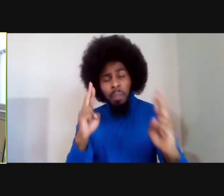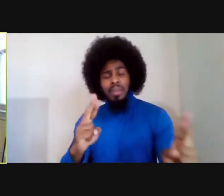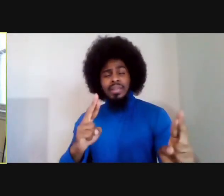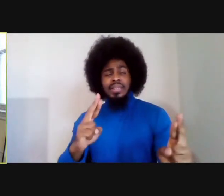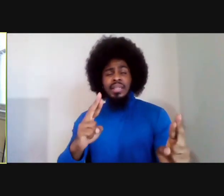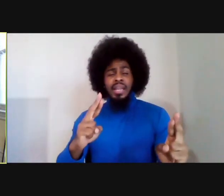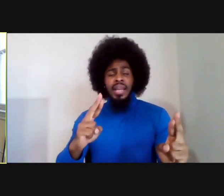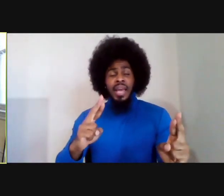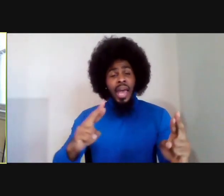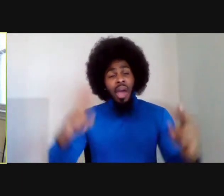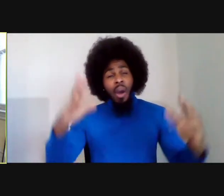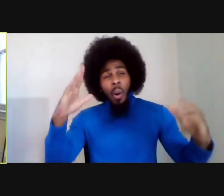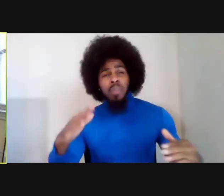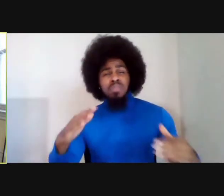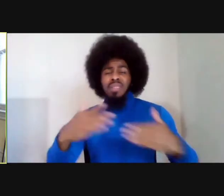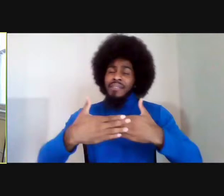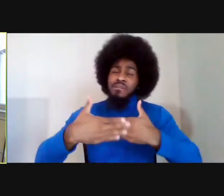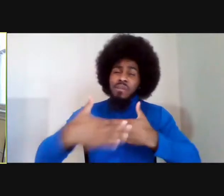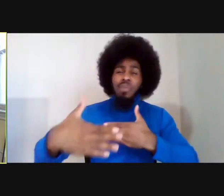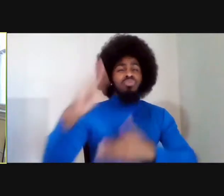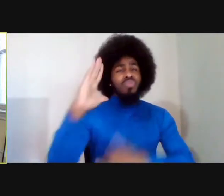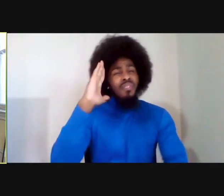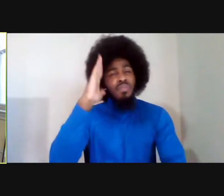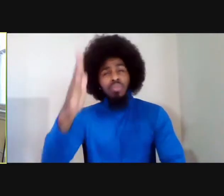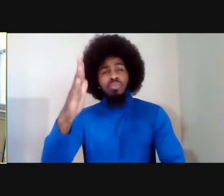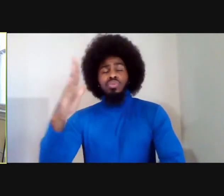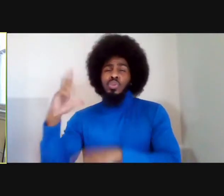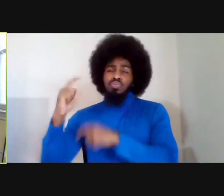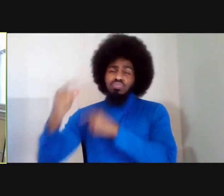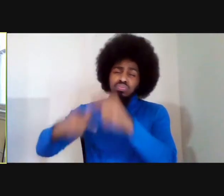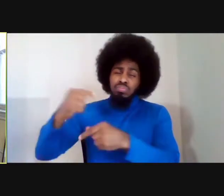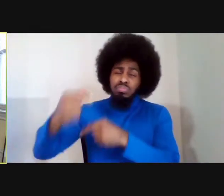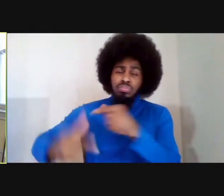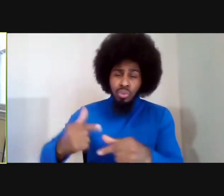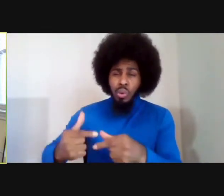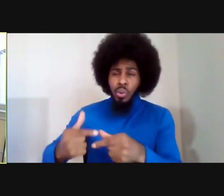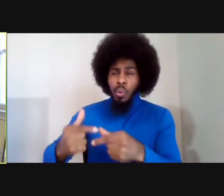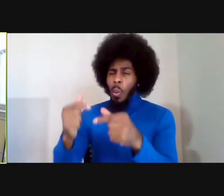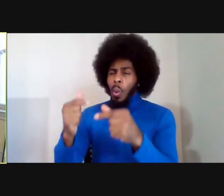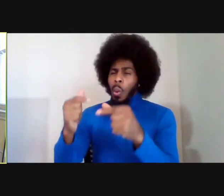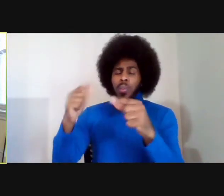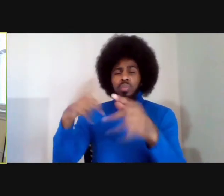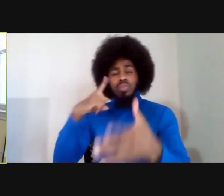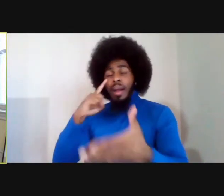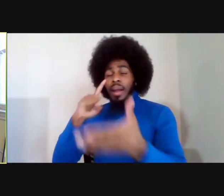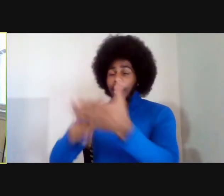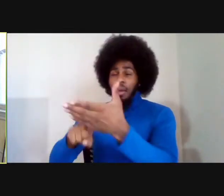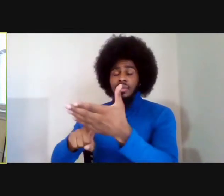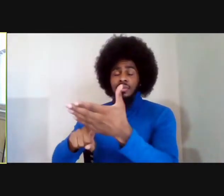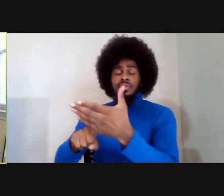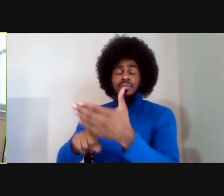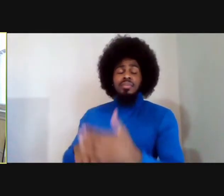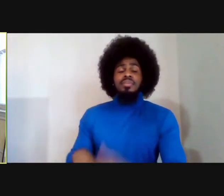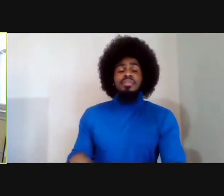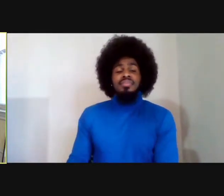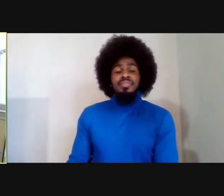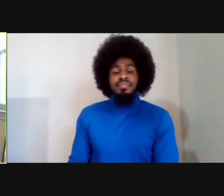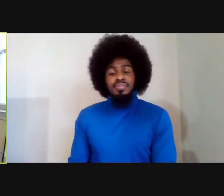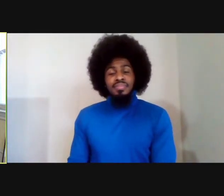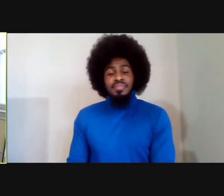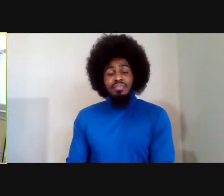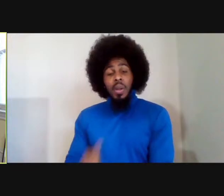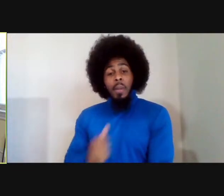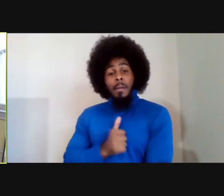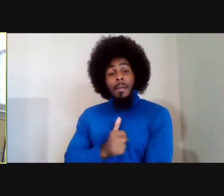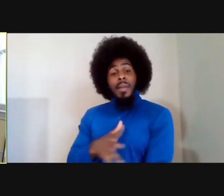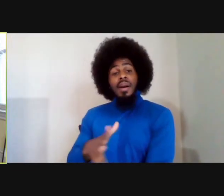fortify future generations of the Munsee Lenape Nation. I am the daughter of Bobby Jean